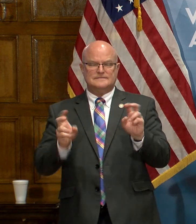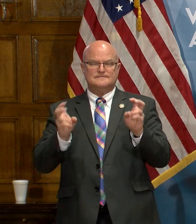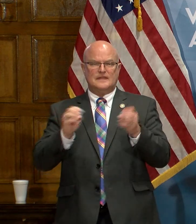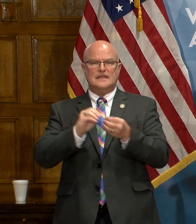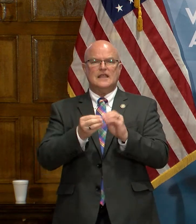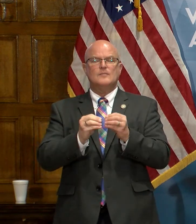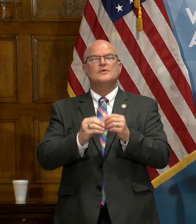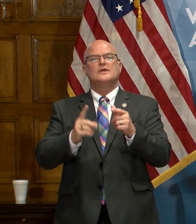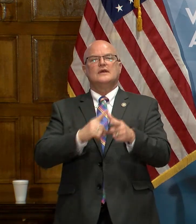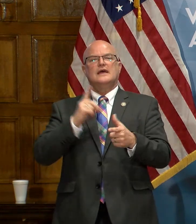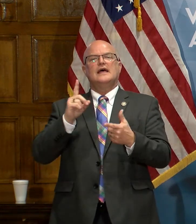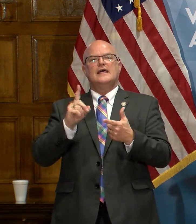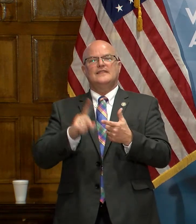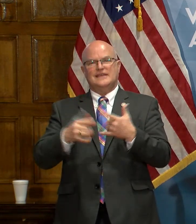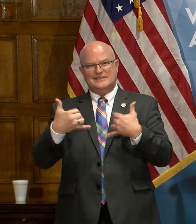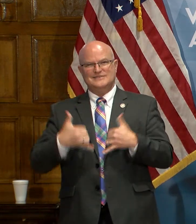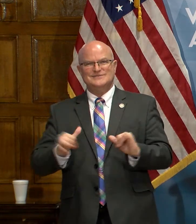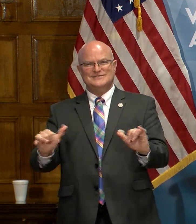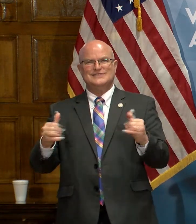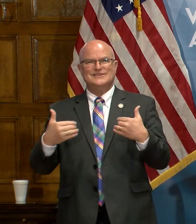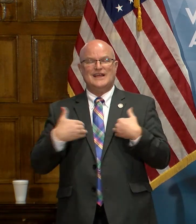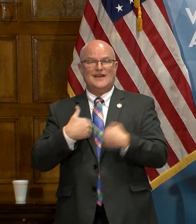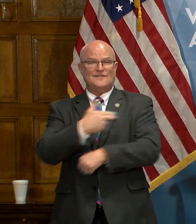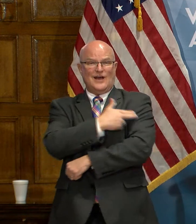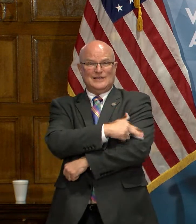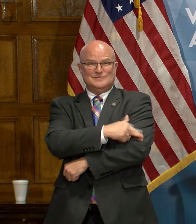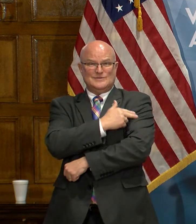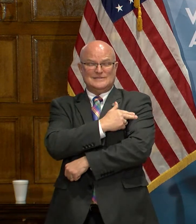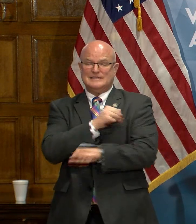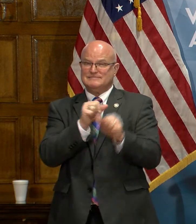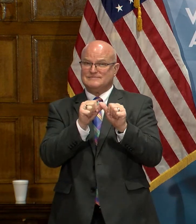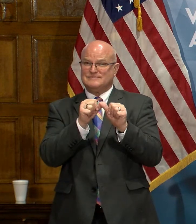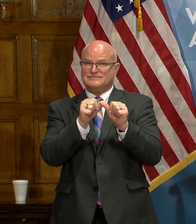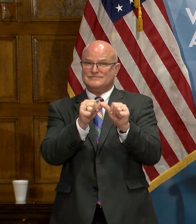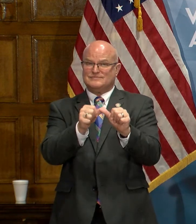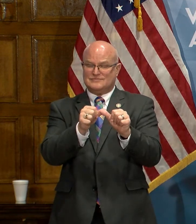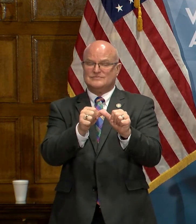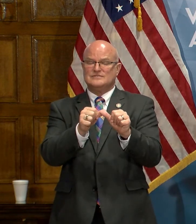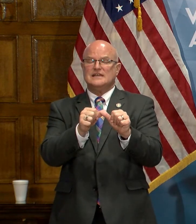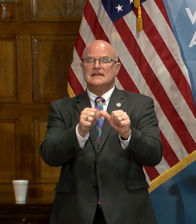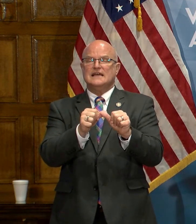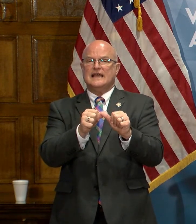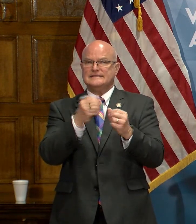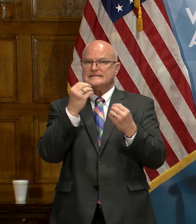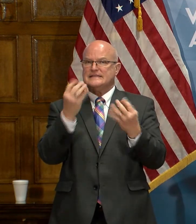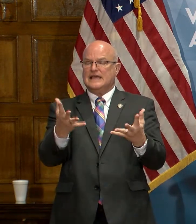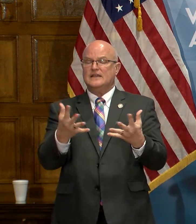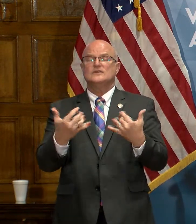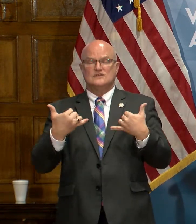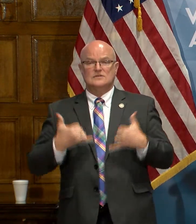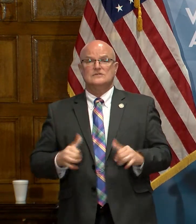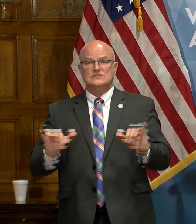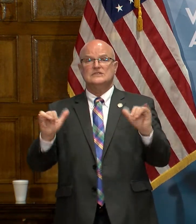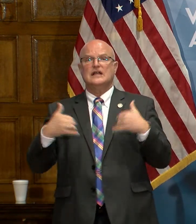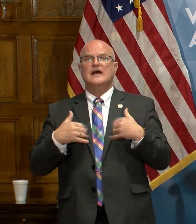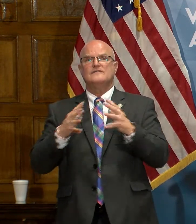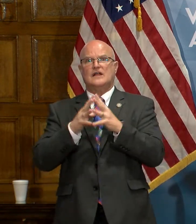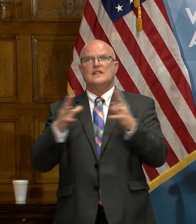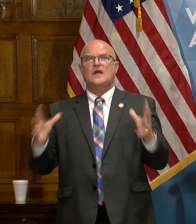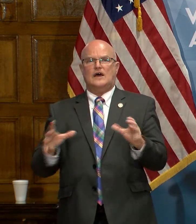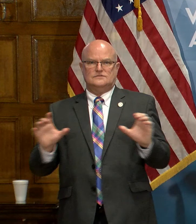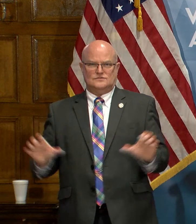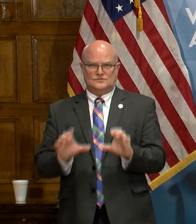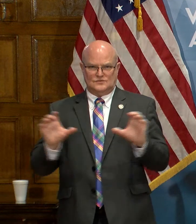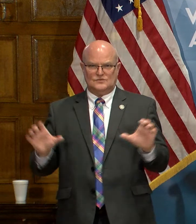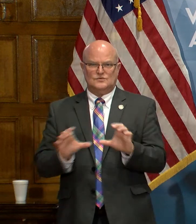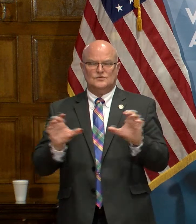in numbers, then you're still going to have hospitalizations that are there as a lagging indicator in deaths. We have still a lot to